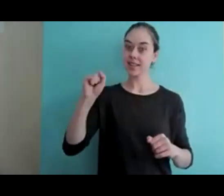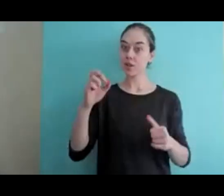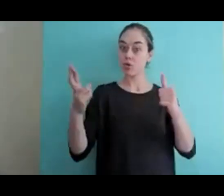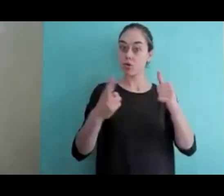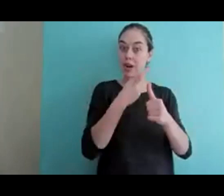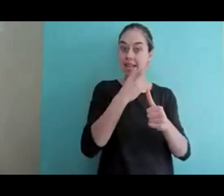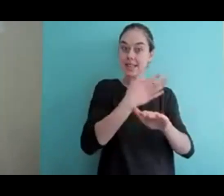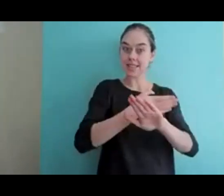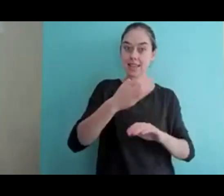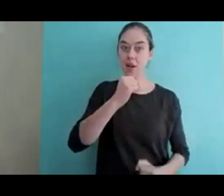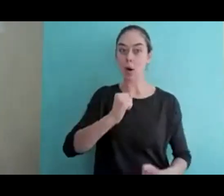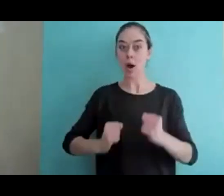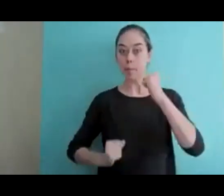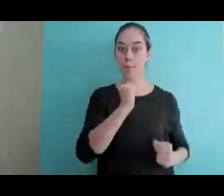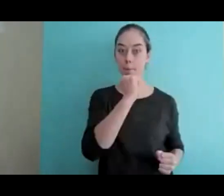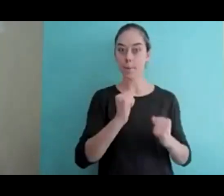High knees. Here we go.